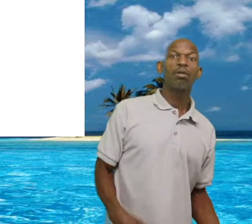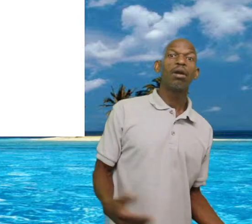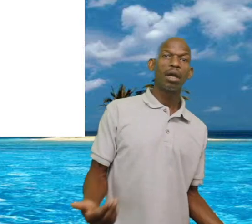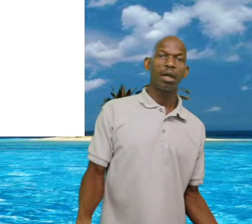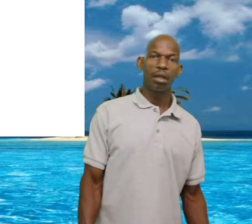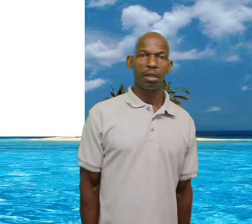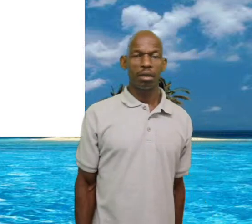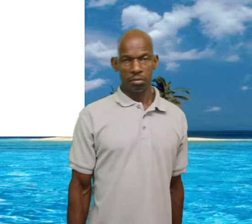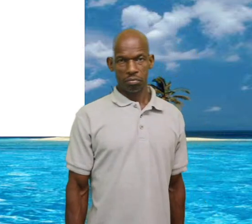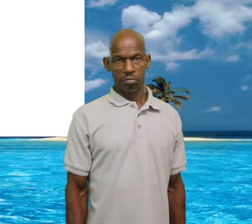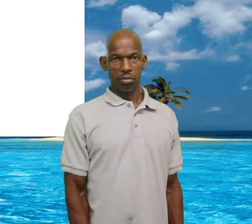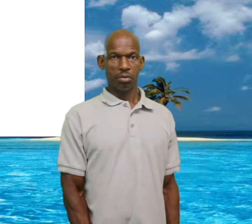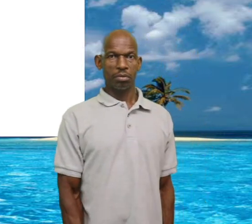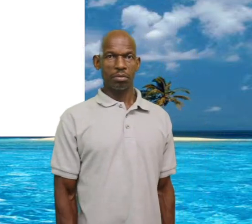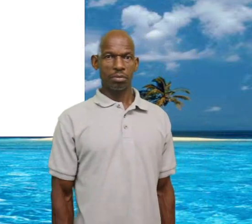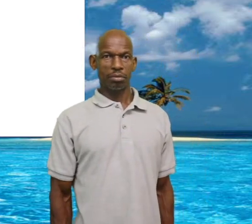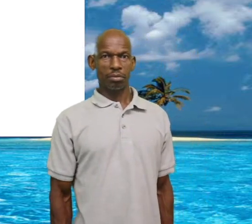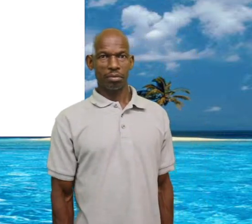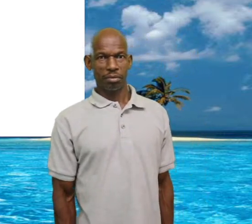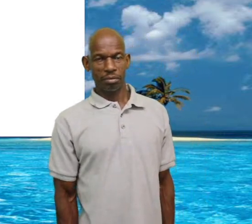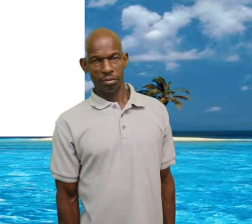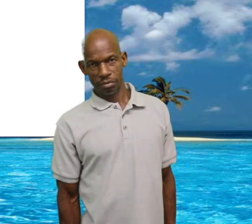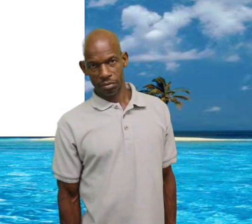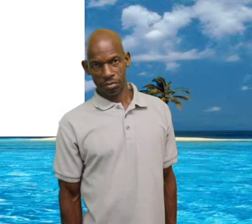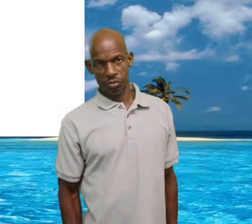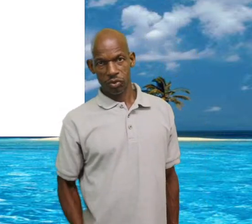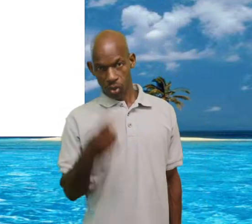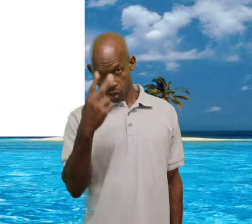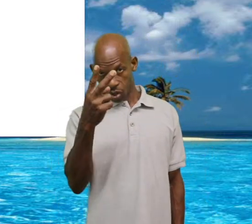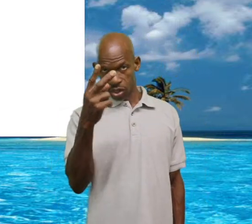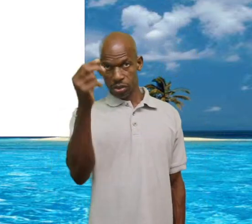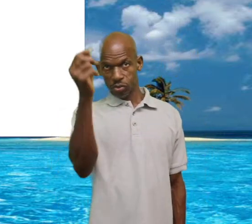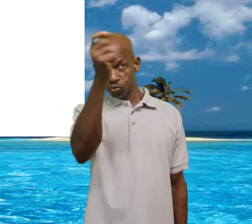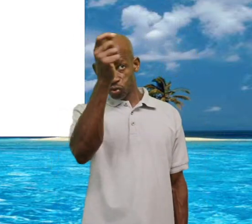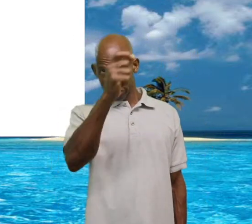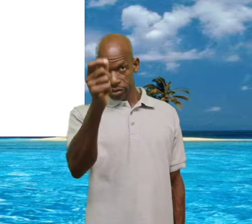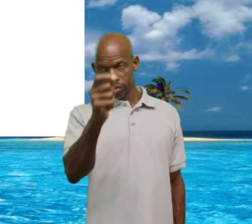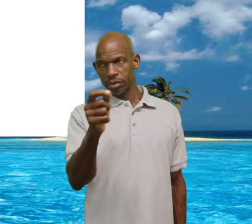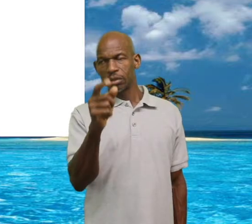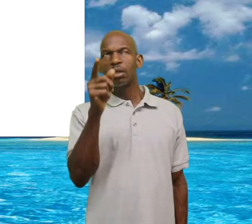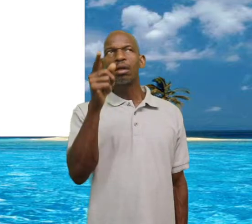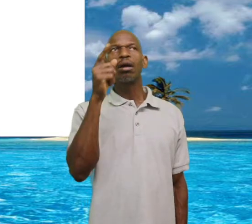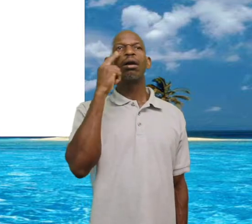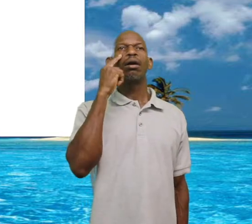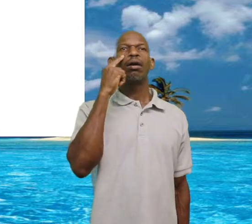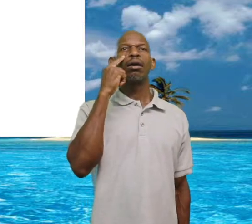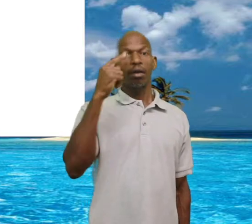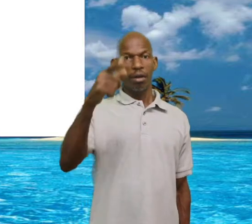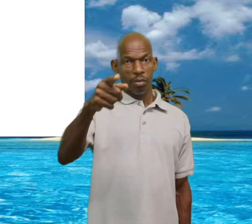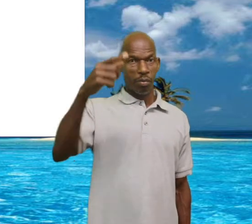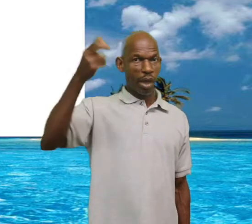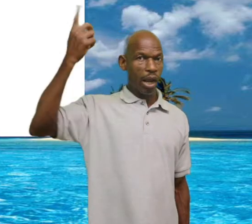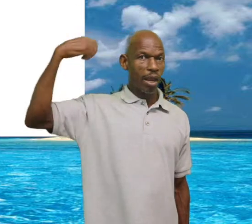So I'm looking at the picture and I'm taking out from that picture adjectives. Yes,